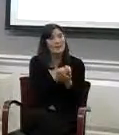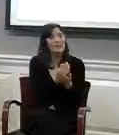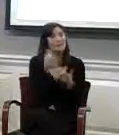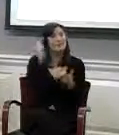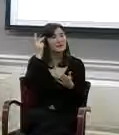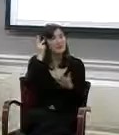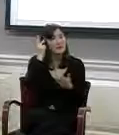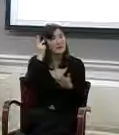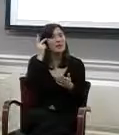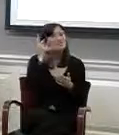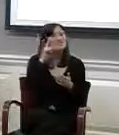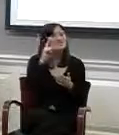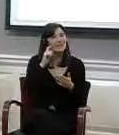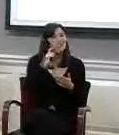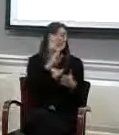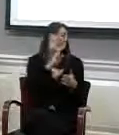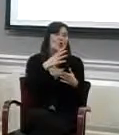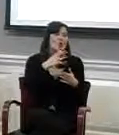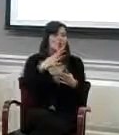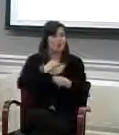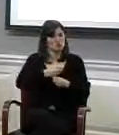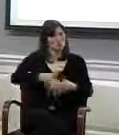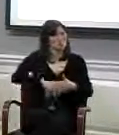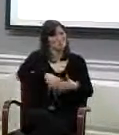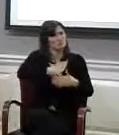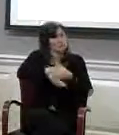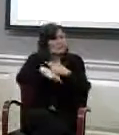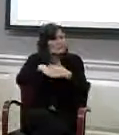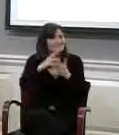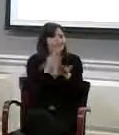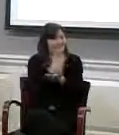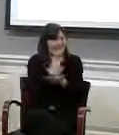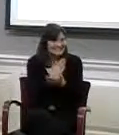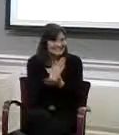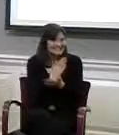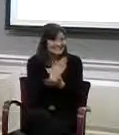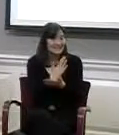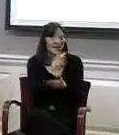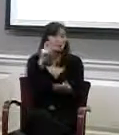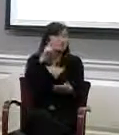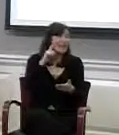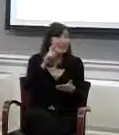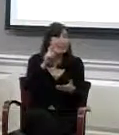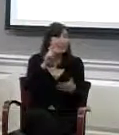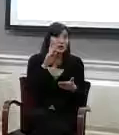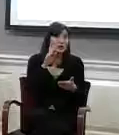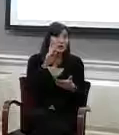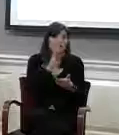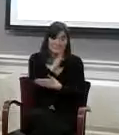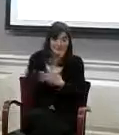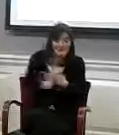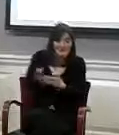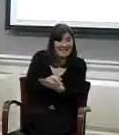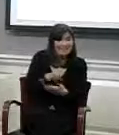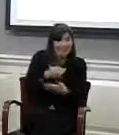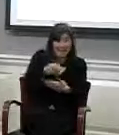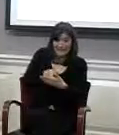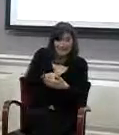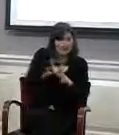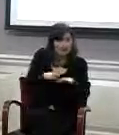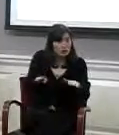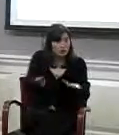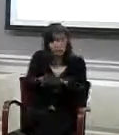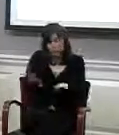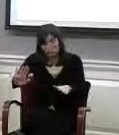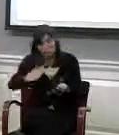sexual, reproductive and sexual rights, gender discrimination towards children, children's rights, and violence against women within